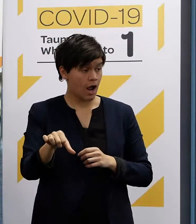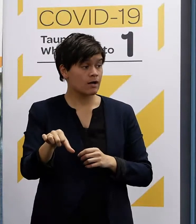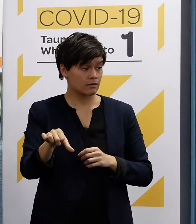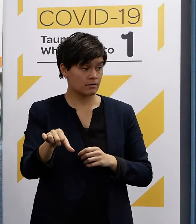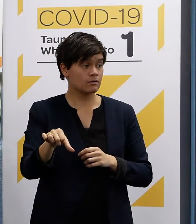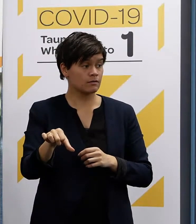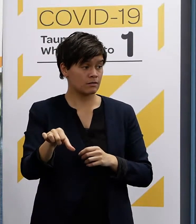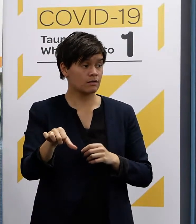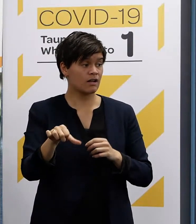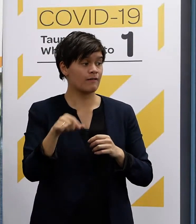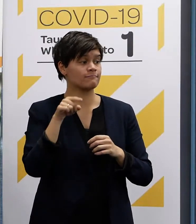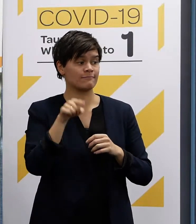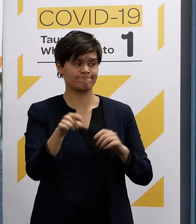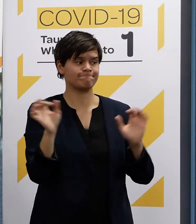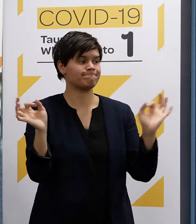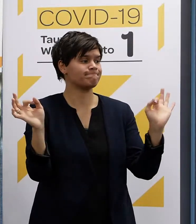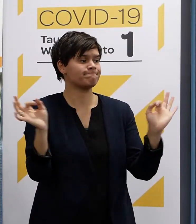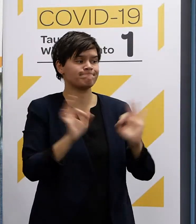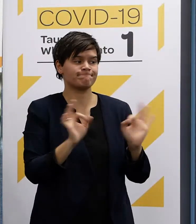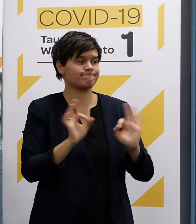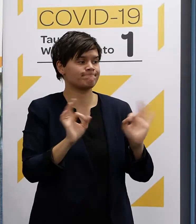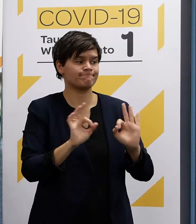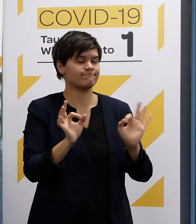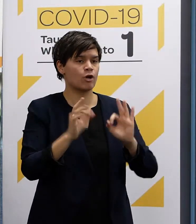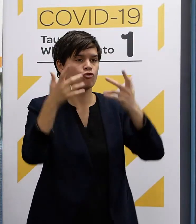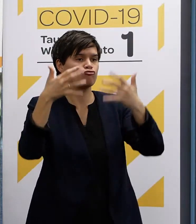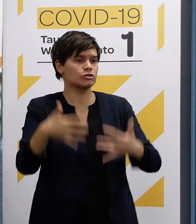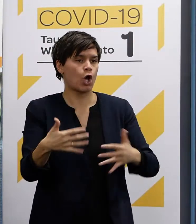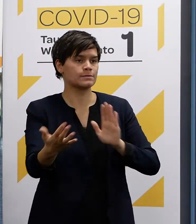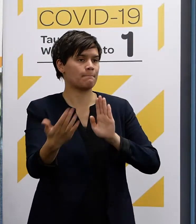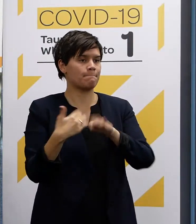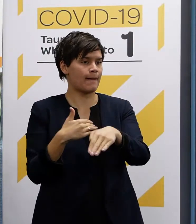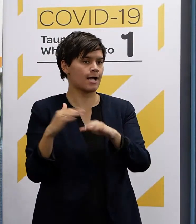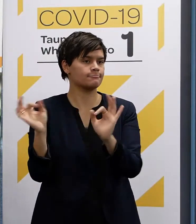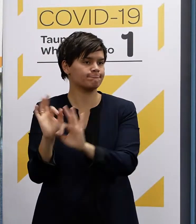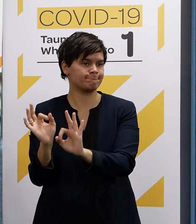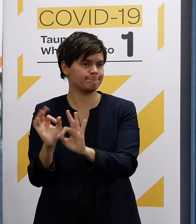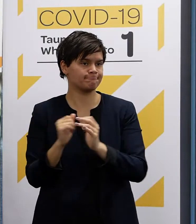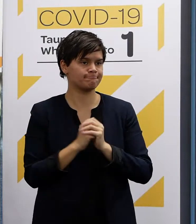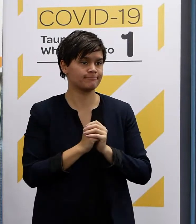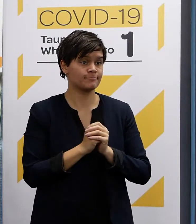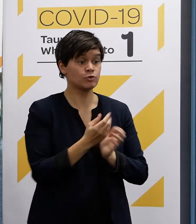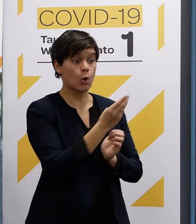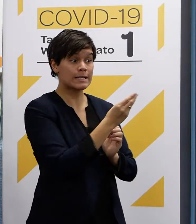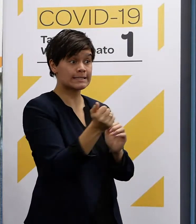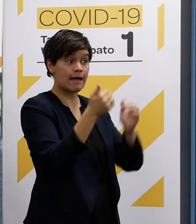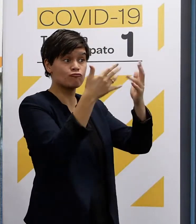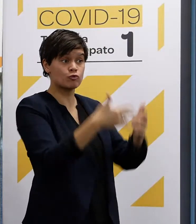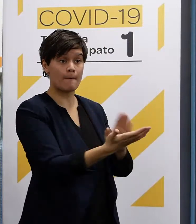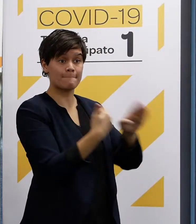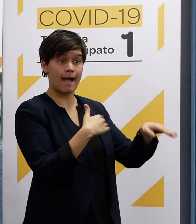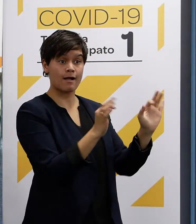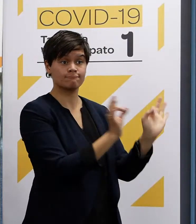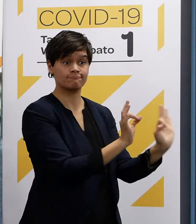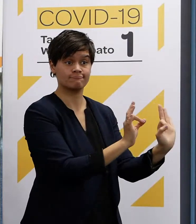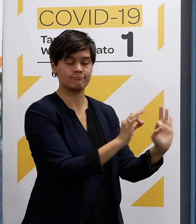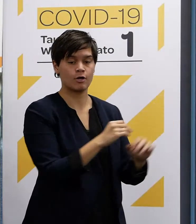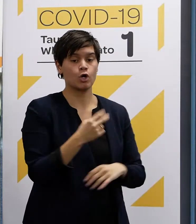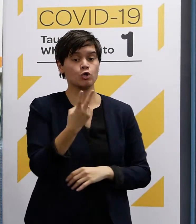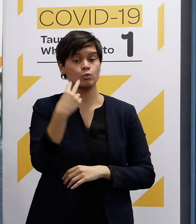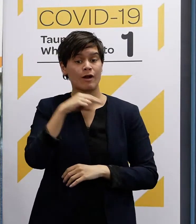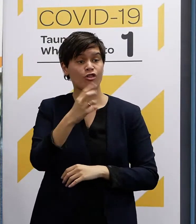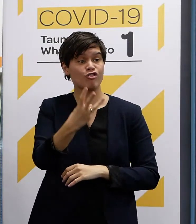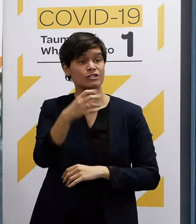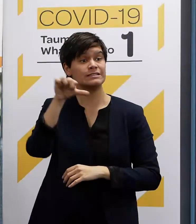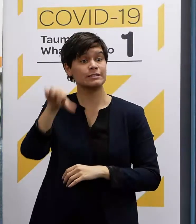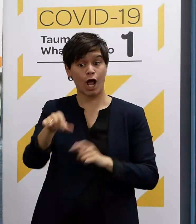are 1,010 who have had a test and we have a negative result, another 239 referred, and we don't have a test result yet,